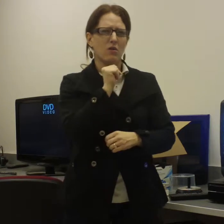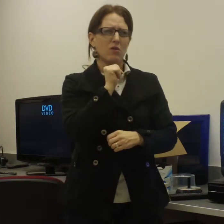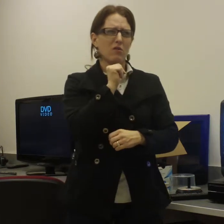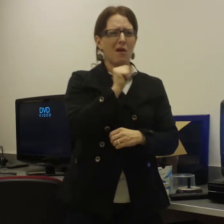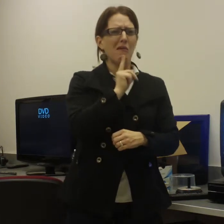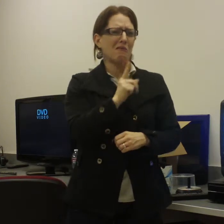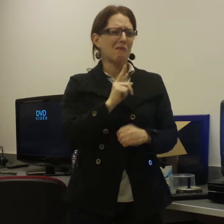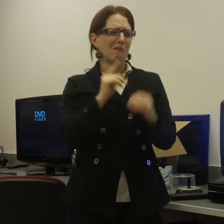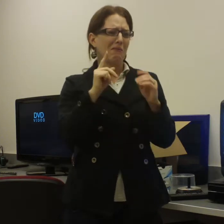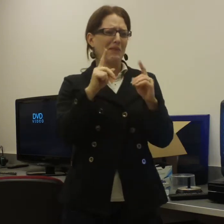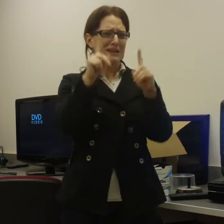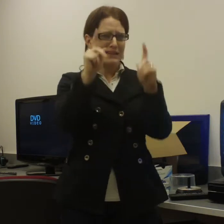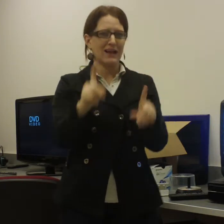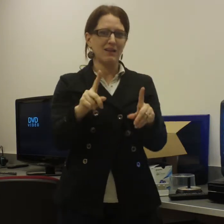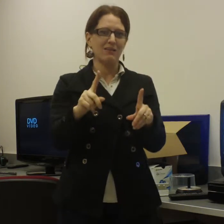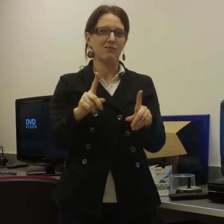through it pretty quick. All right,